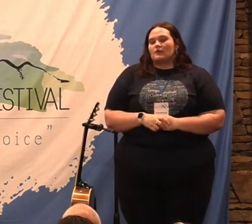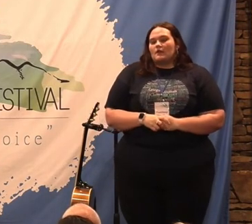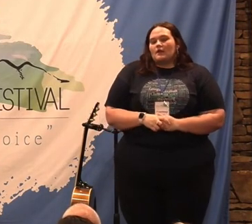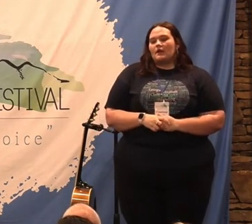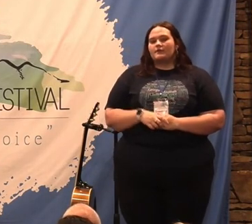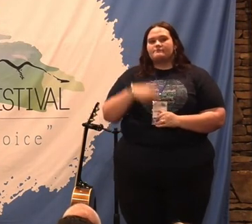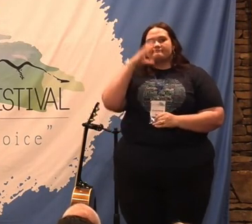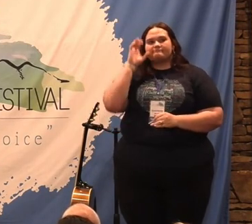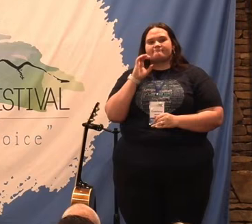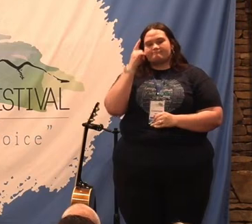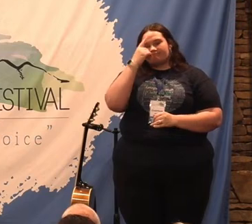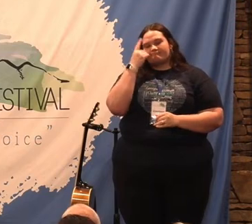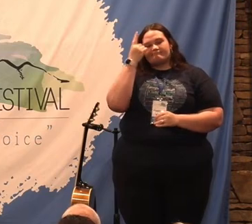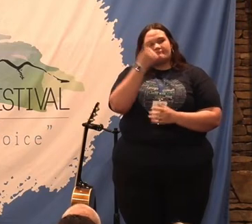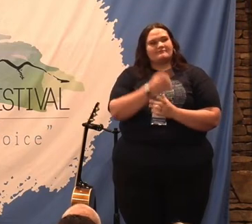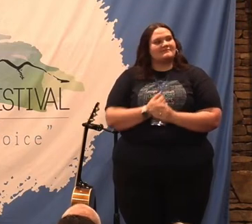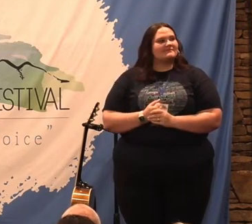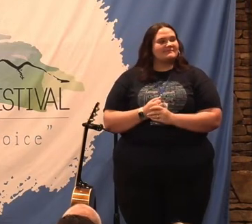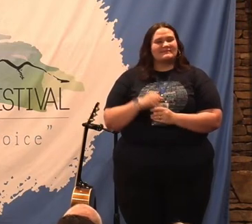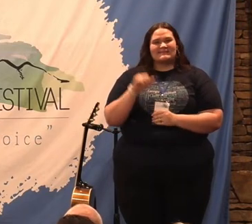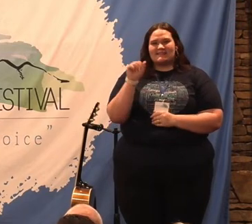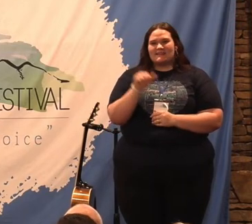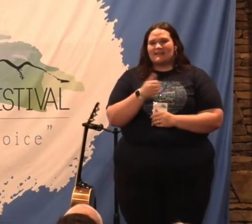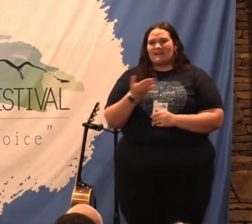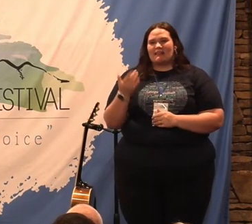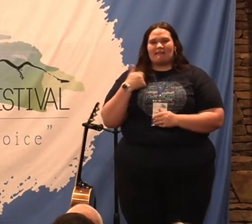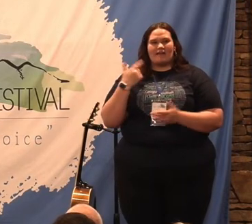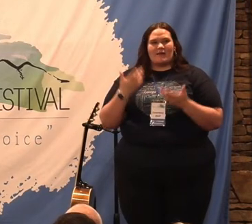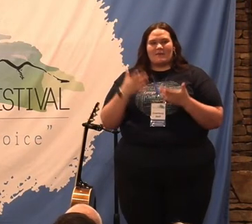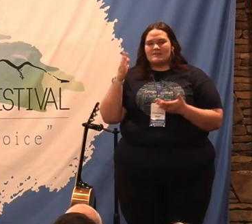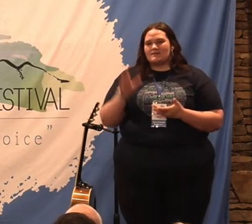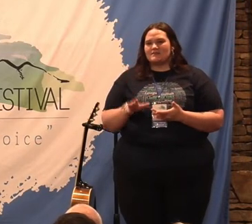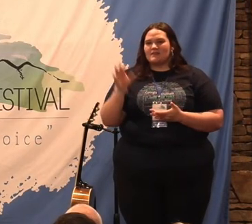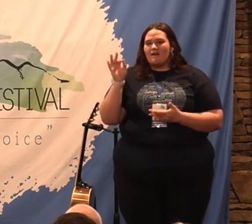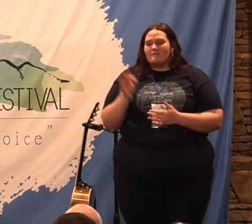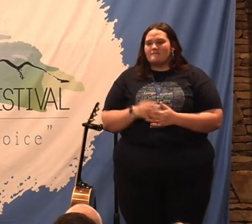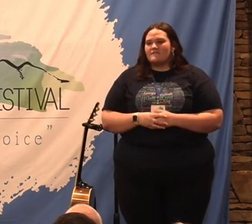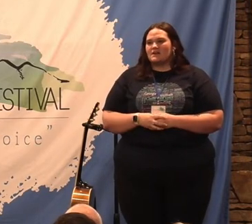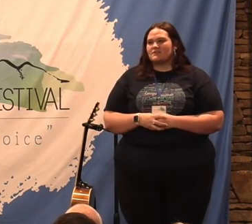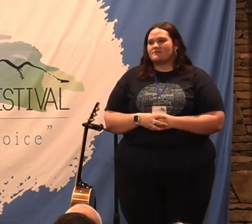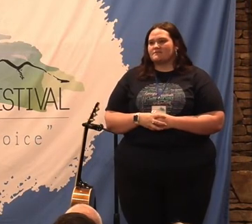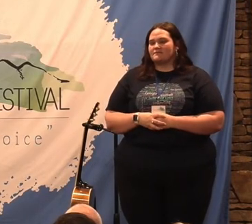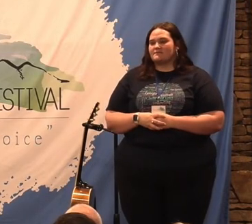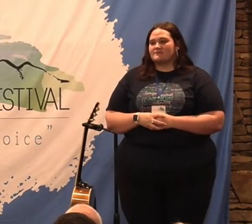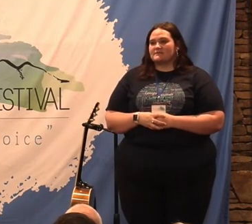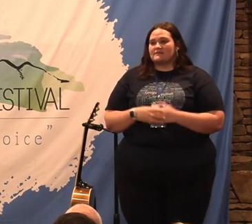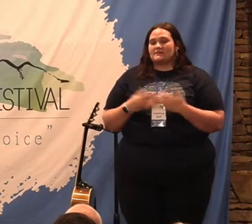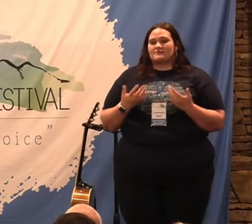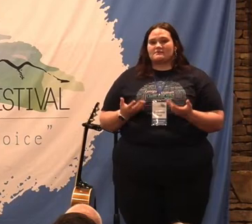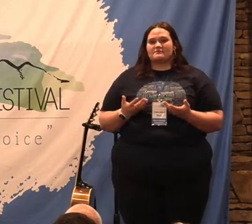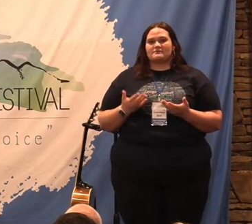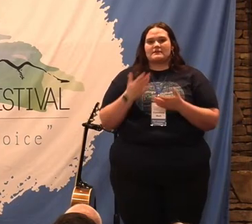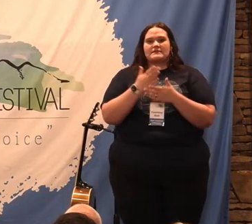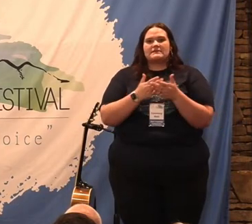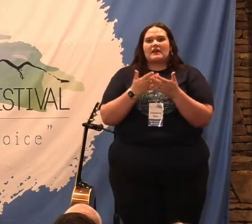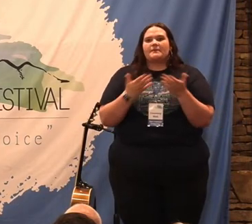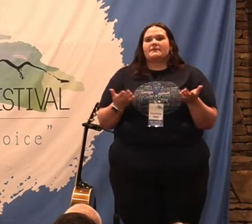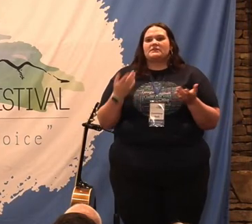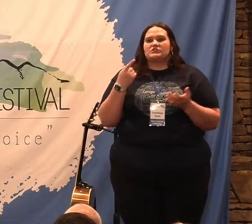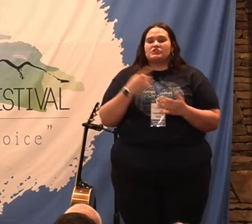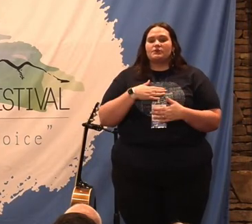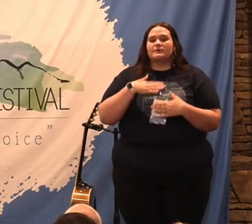Cinderella wondered if there was anything she might ever discover that she enjoyed half as much as